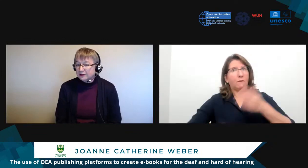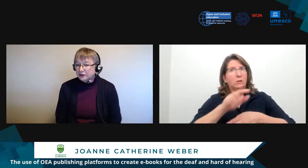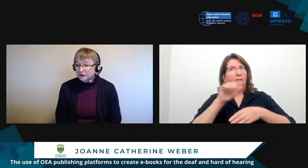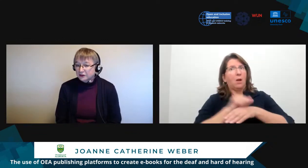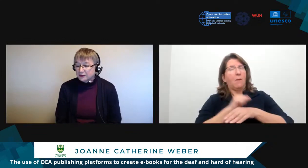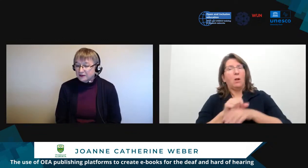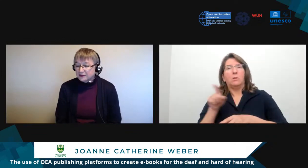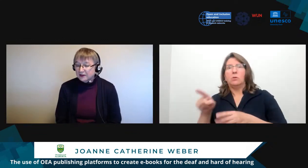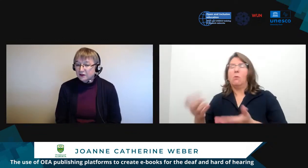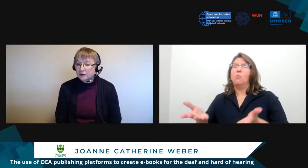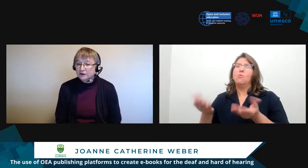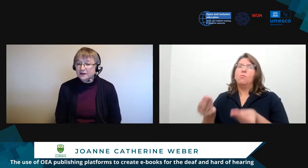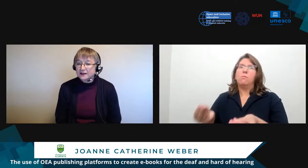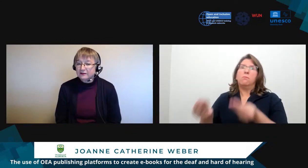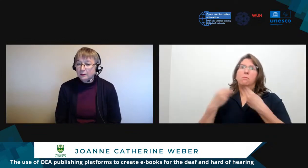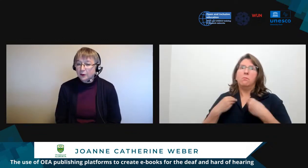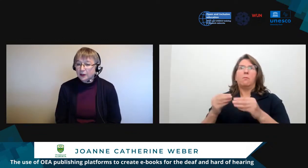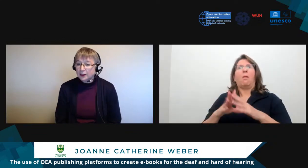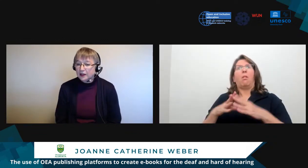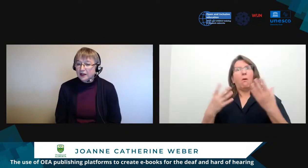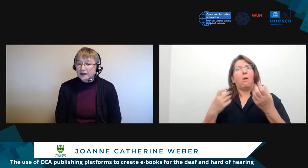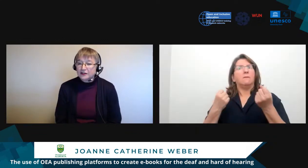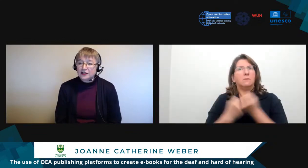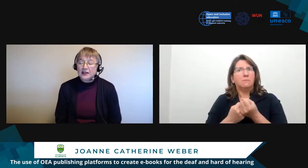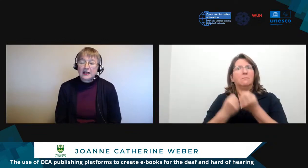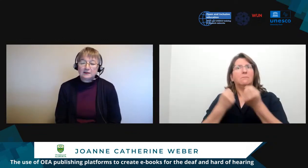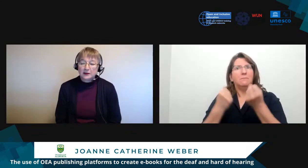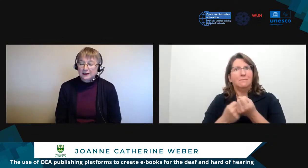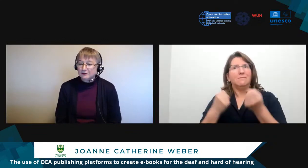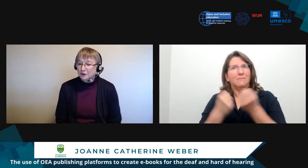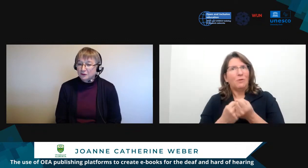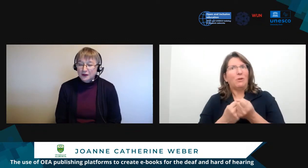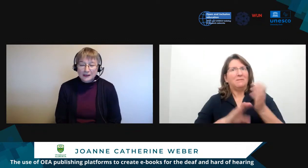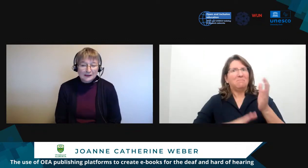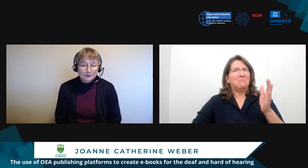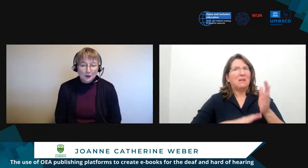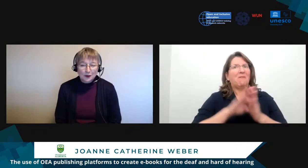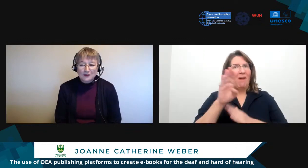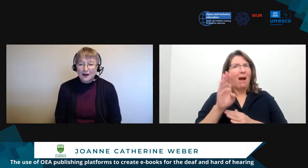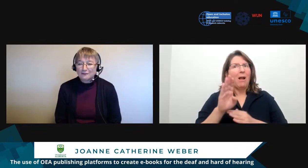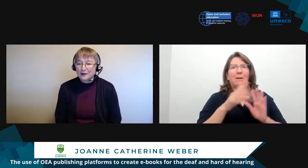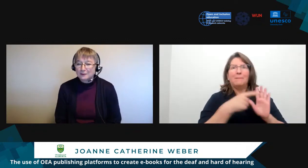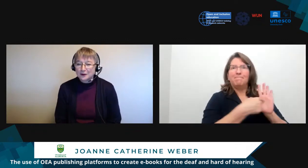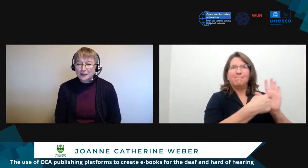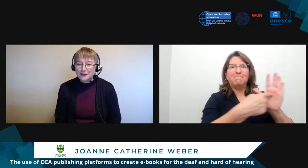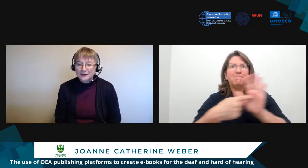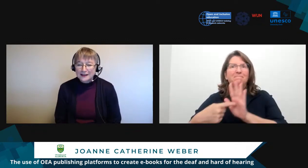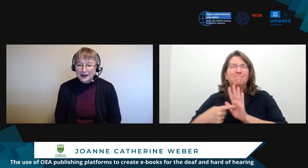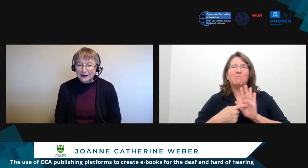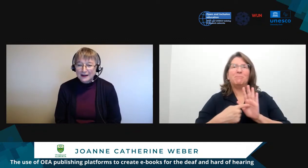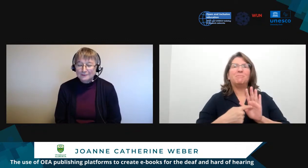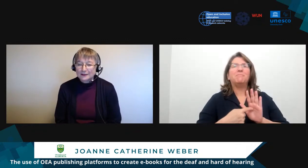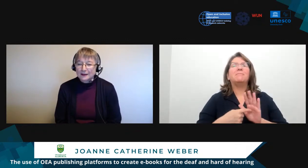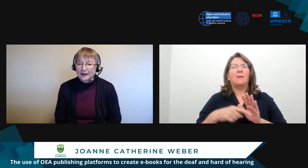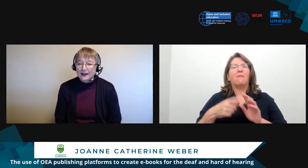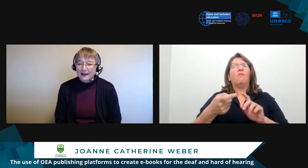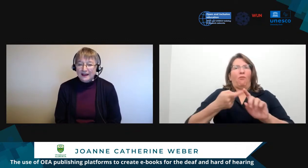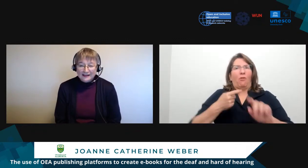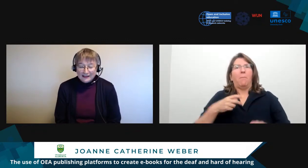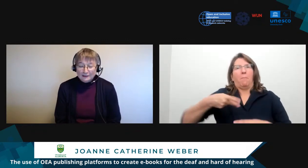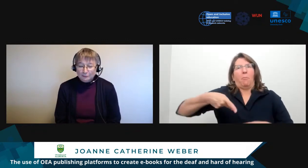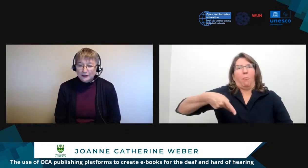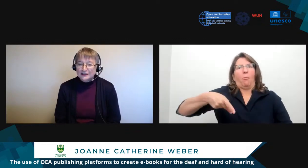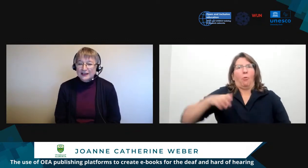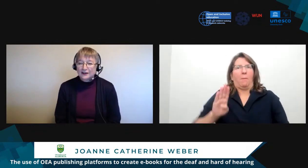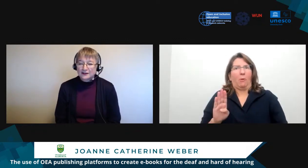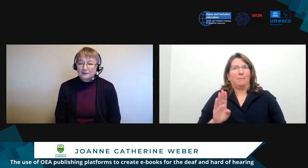Library Publishing Services at the University of Alberta. She has been really supportive of my work in this area